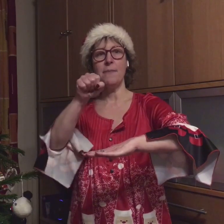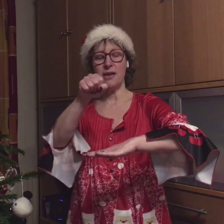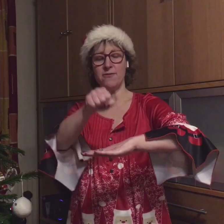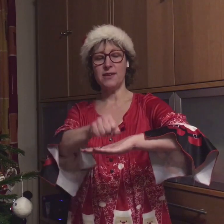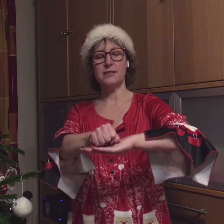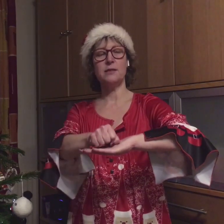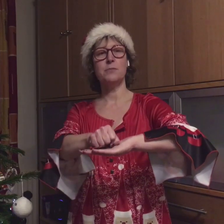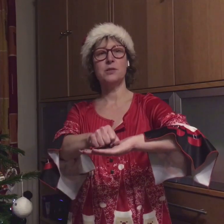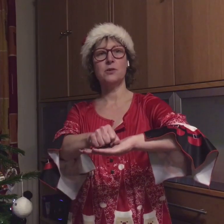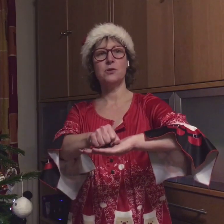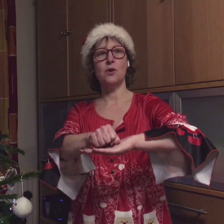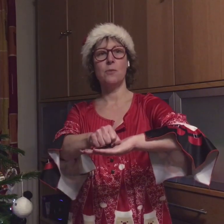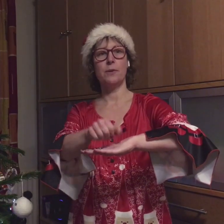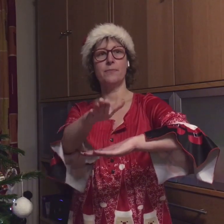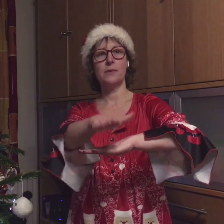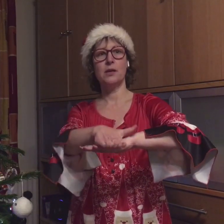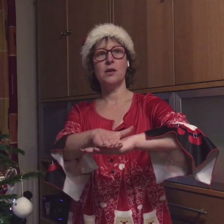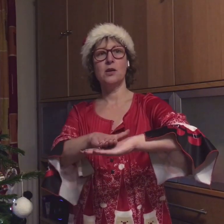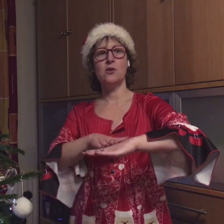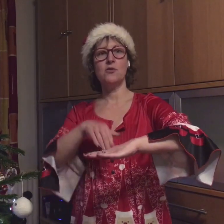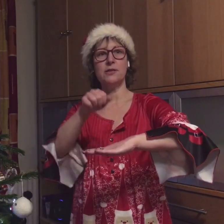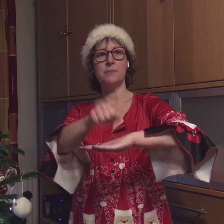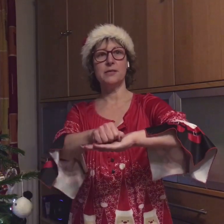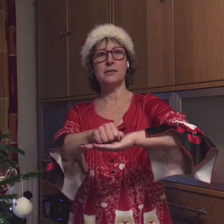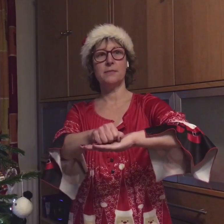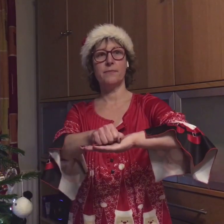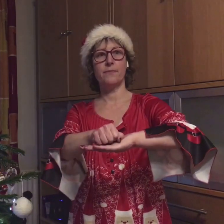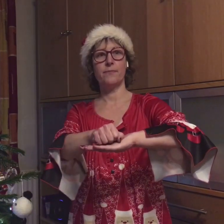make a fist and put it on top. Christmas.